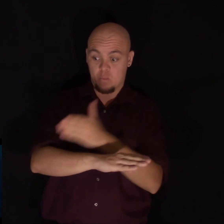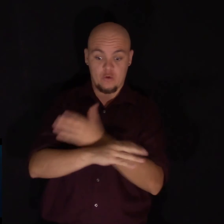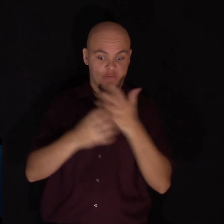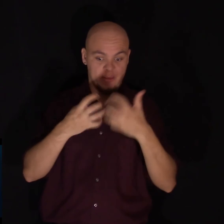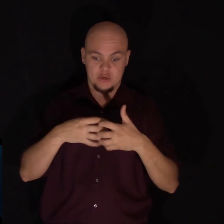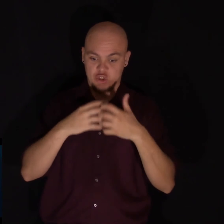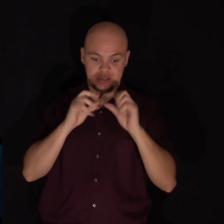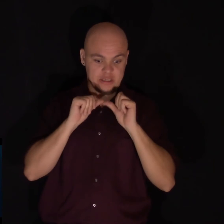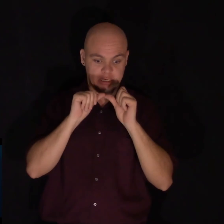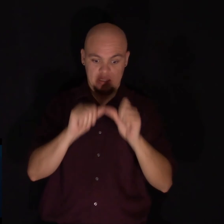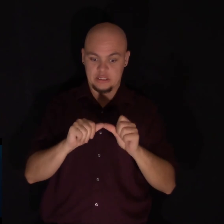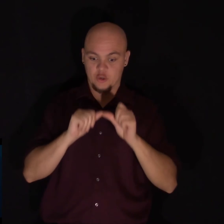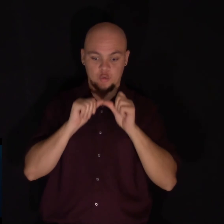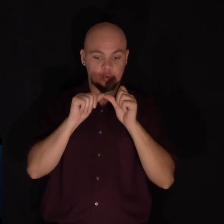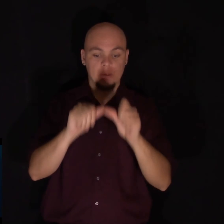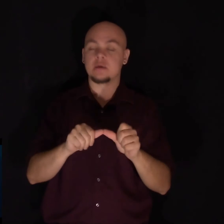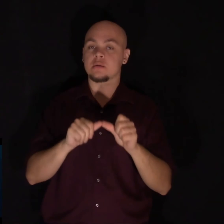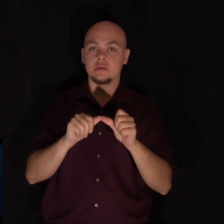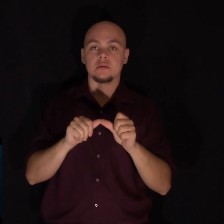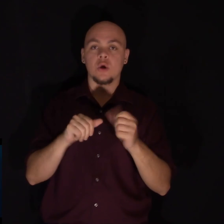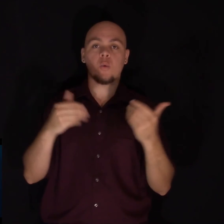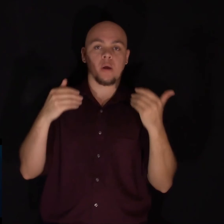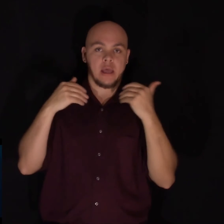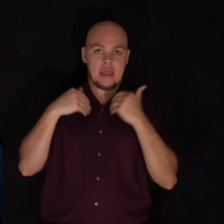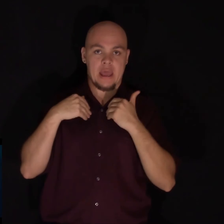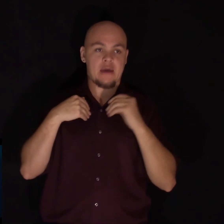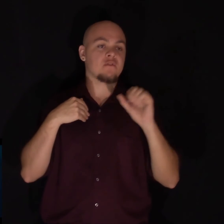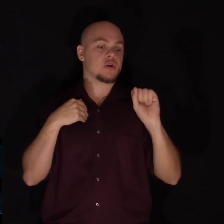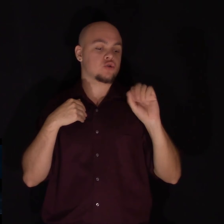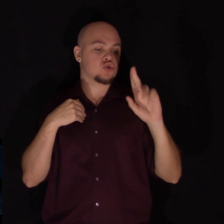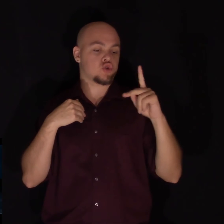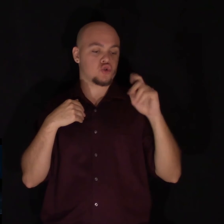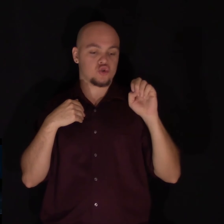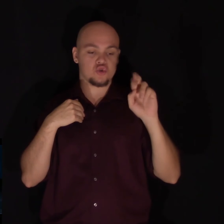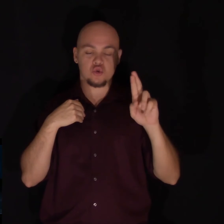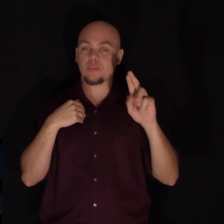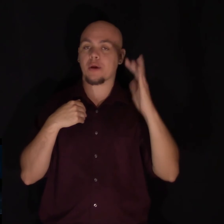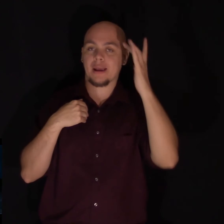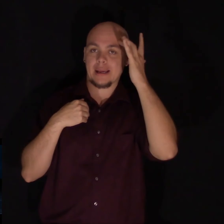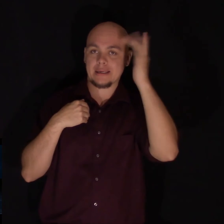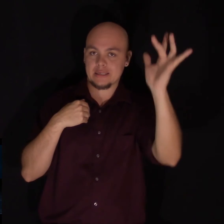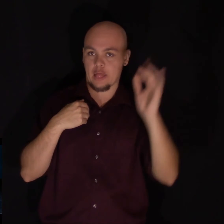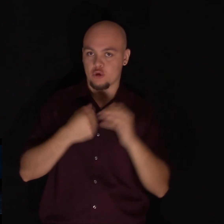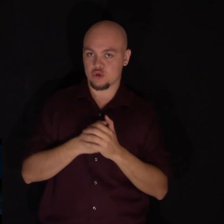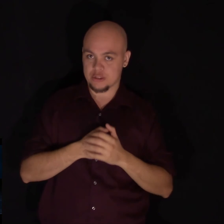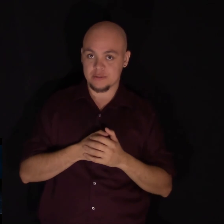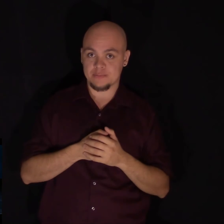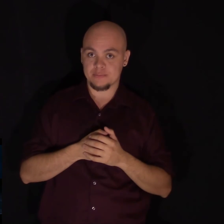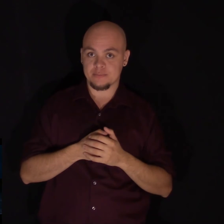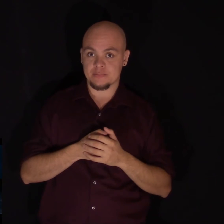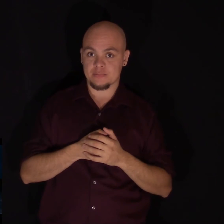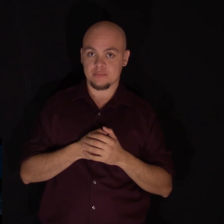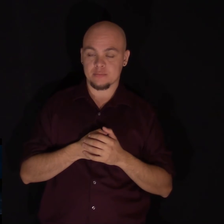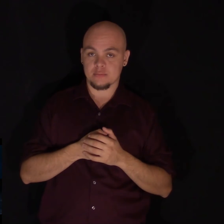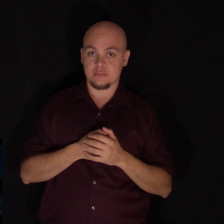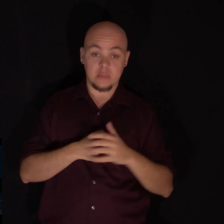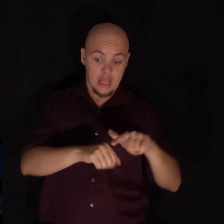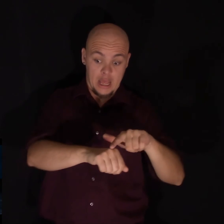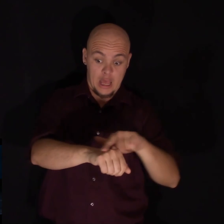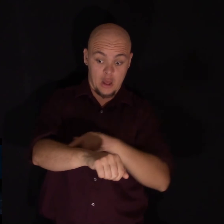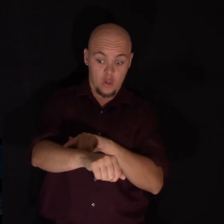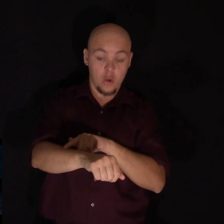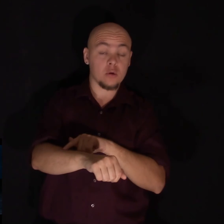machines, we will produce some form of superintelligence. And we have no idea how long it will take